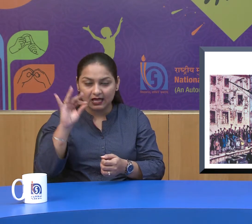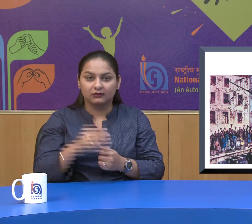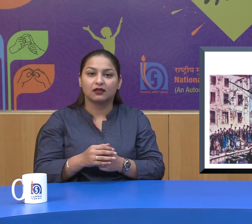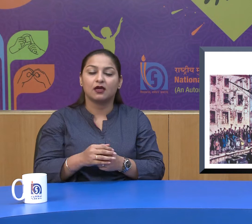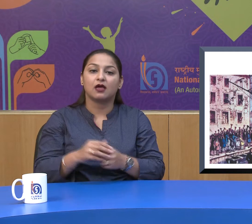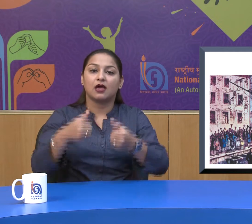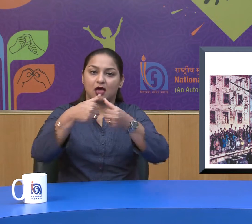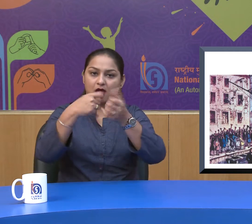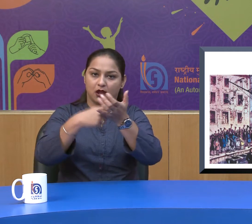tea,